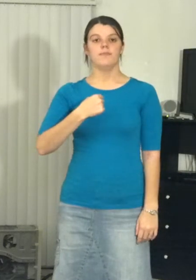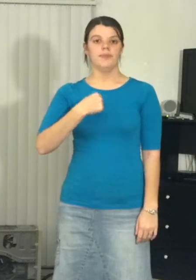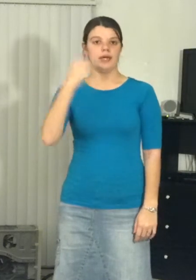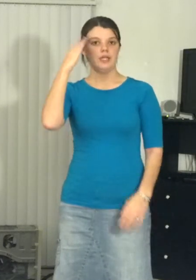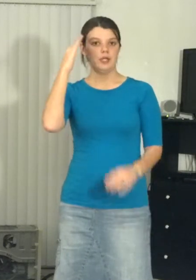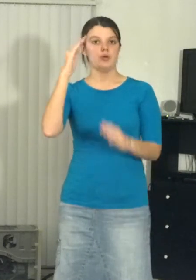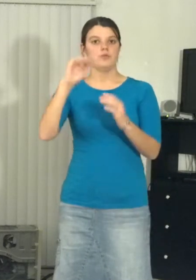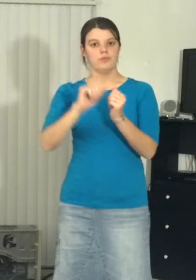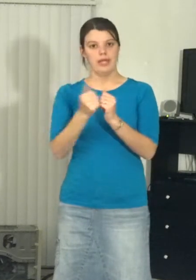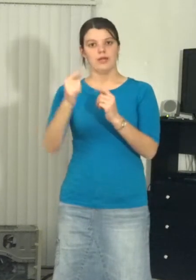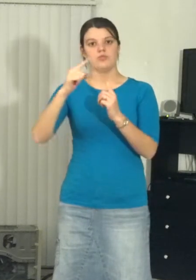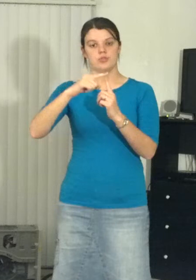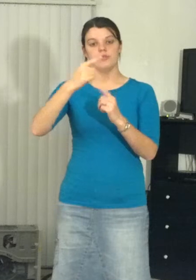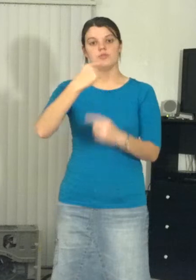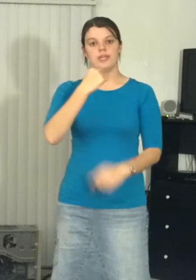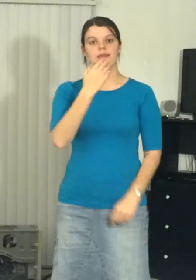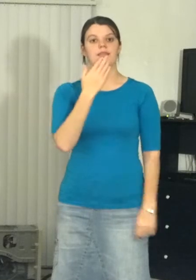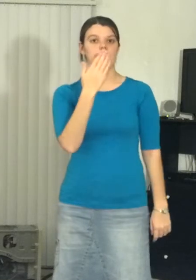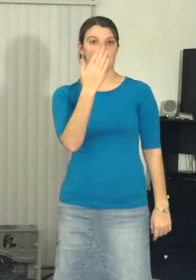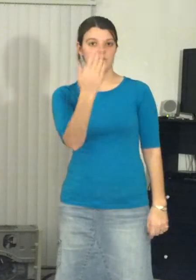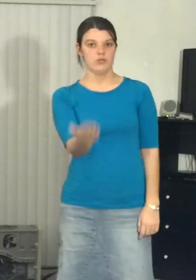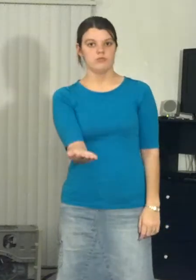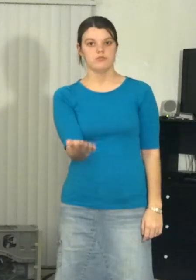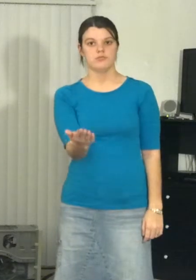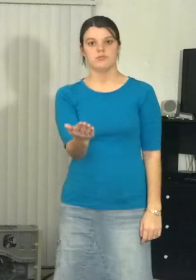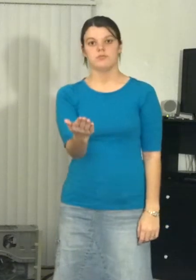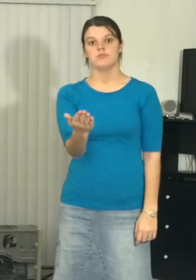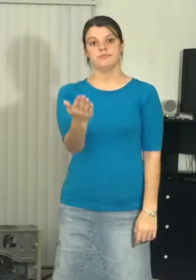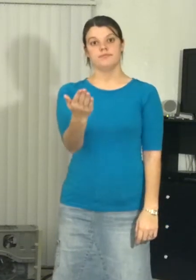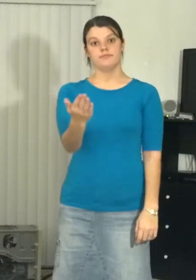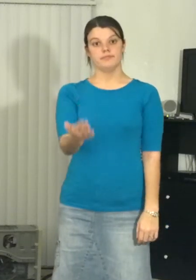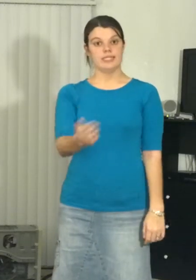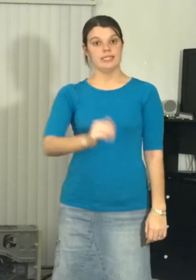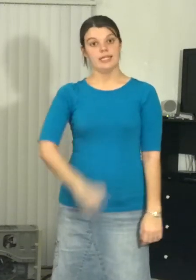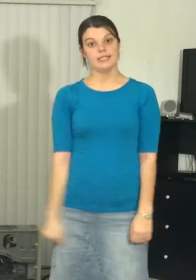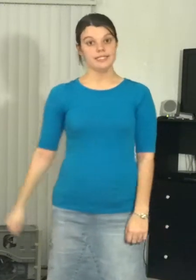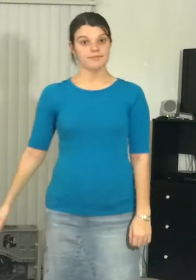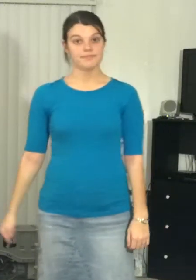I know how to say thank you. And that's it.